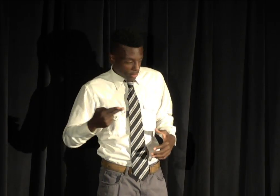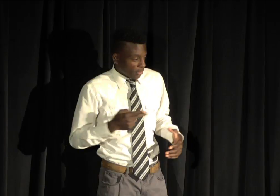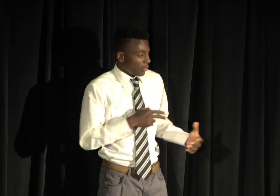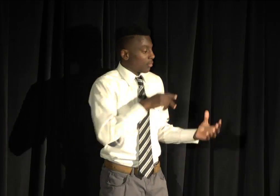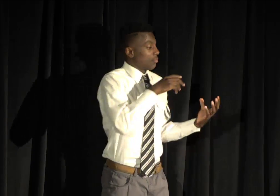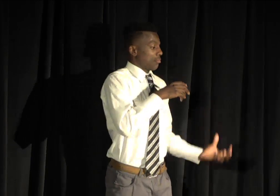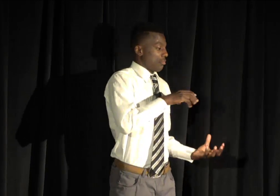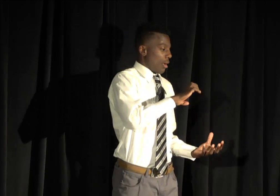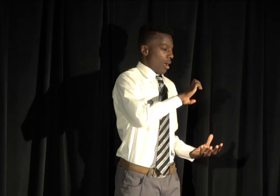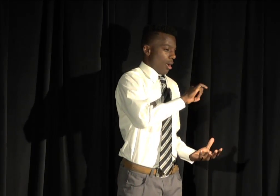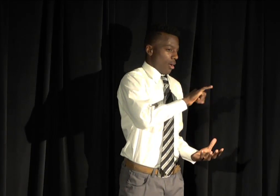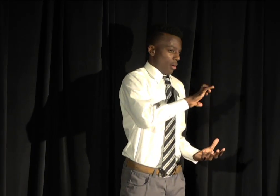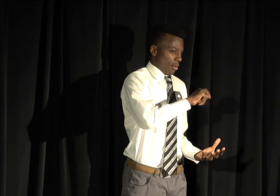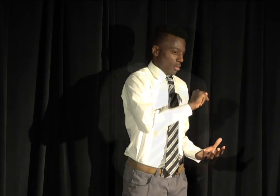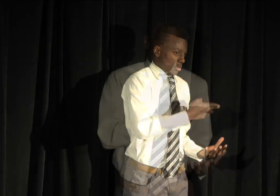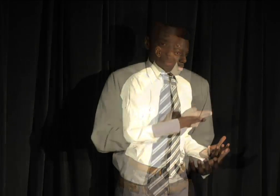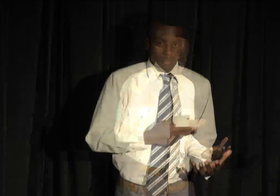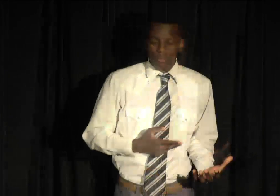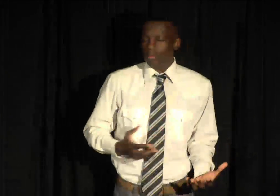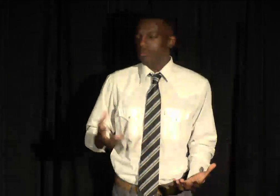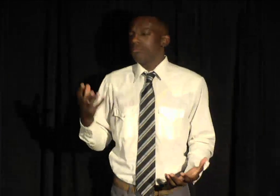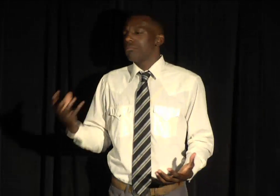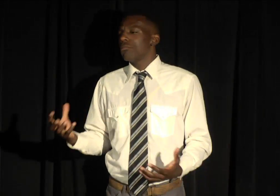Earth, and then we have IATH.